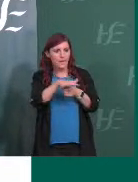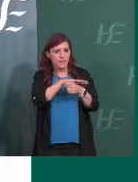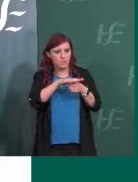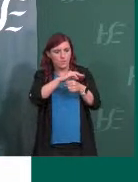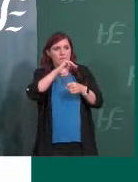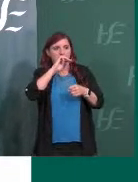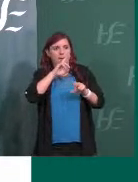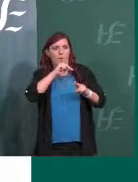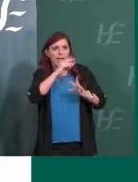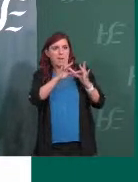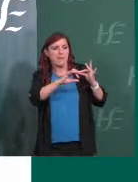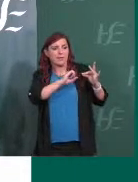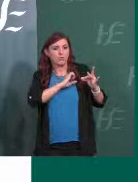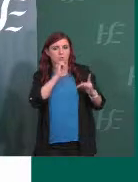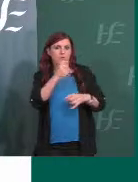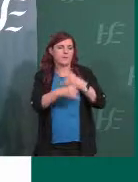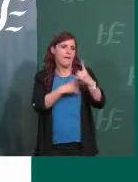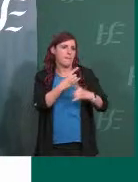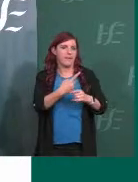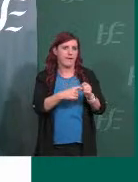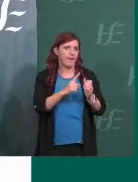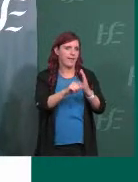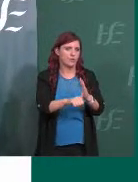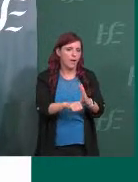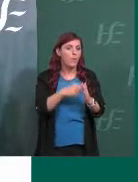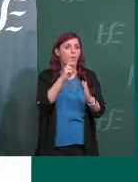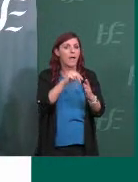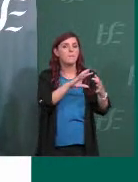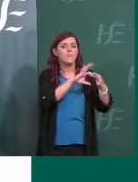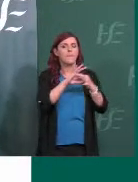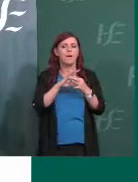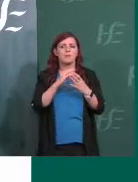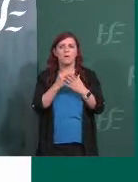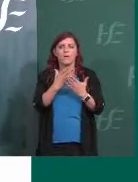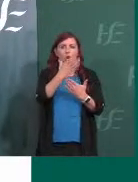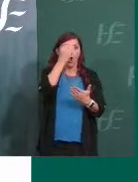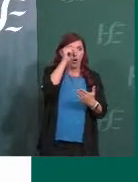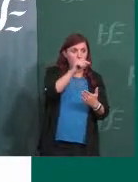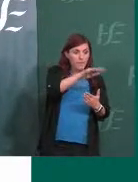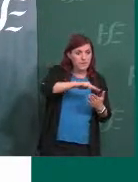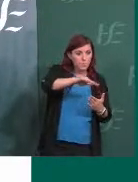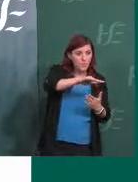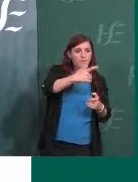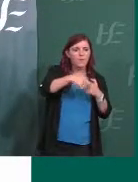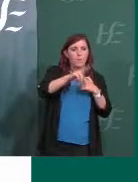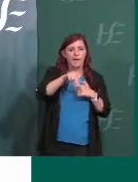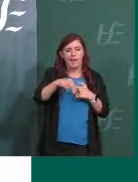feed that back into our guidance process and the education and training that we provide in terms of managing the risk.